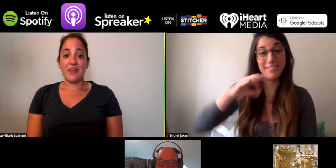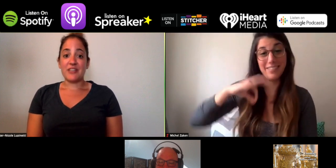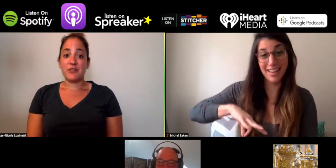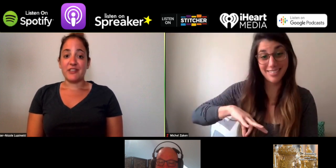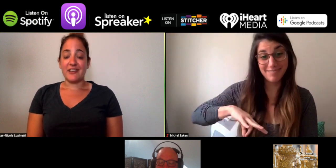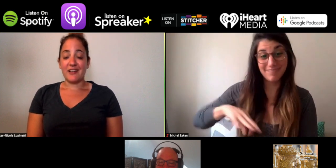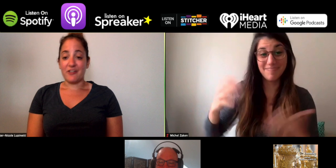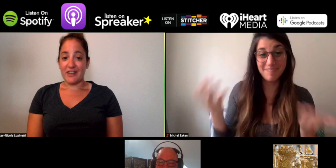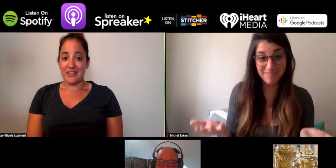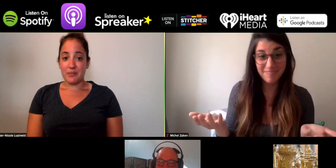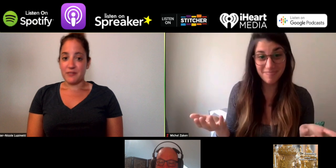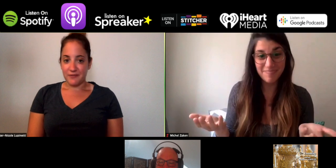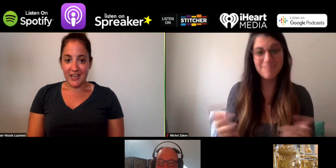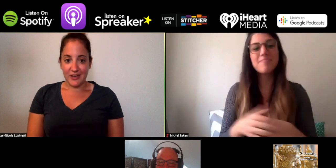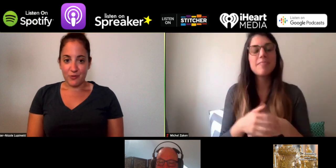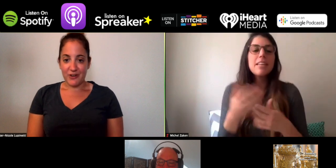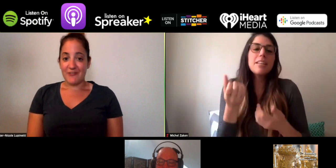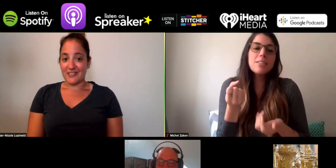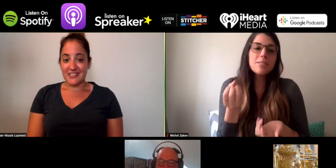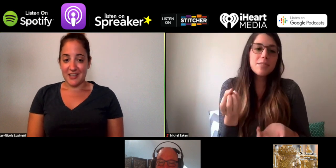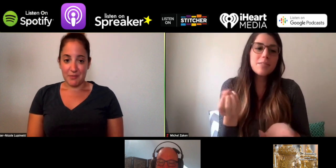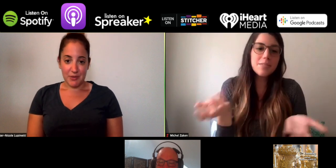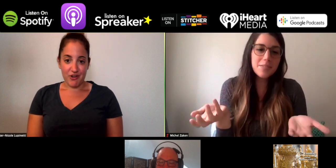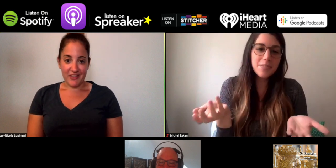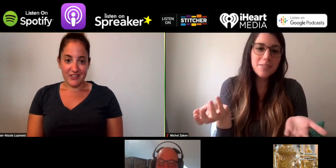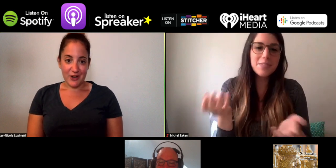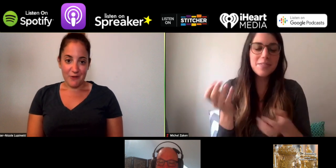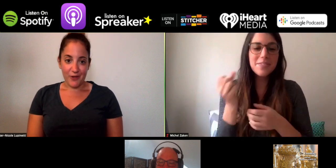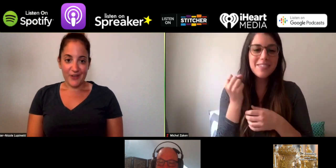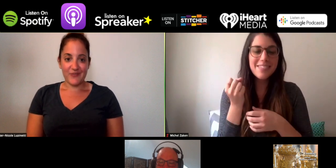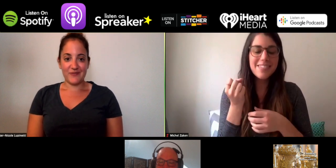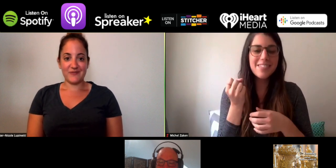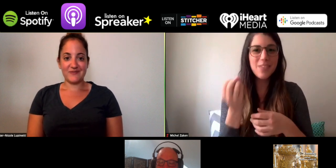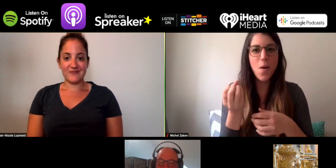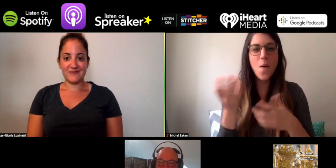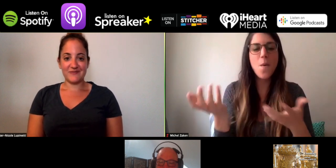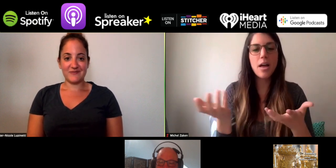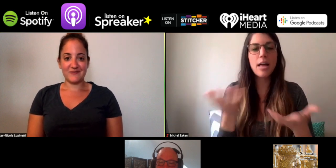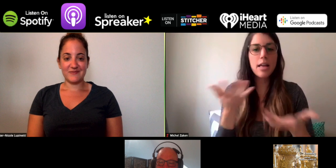So that's a really great example of deaf gain. We don't have to listen to that baby crying the entire flight.